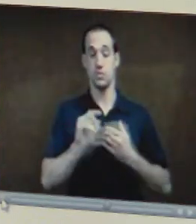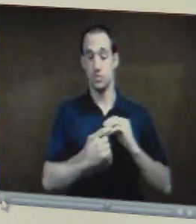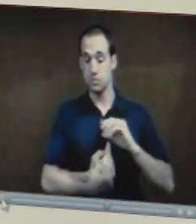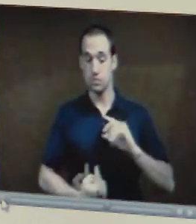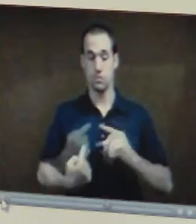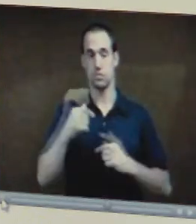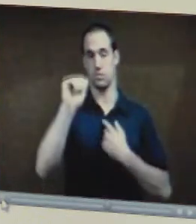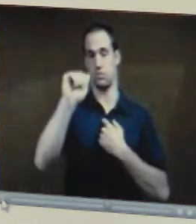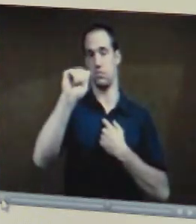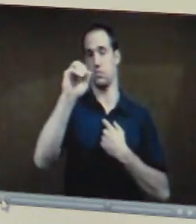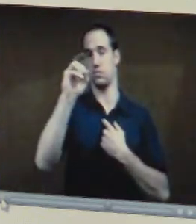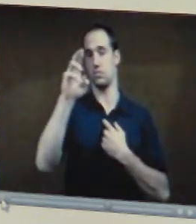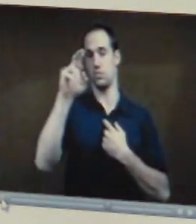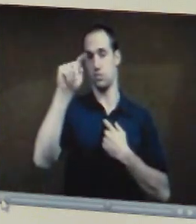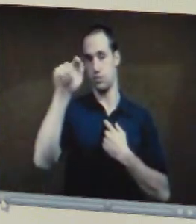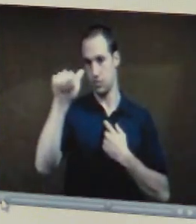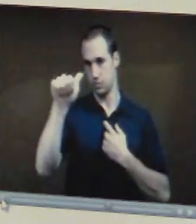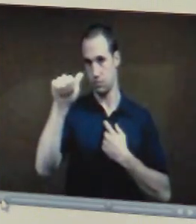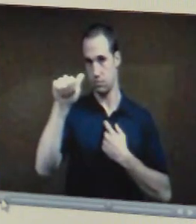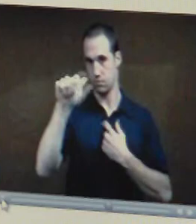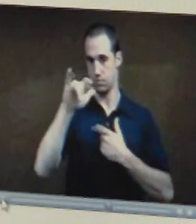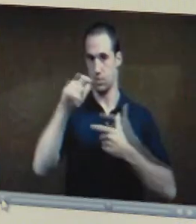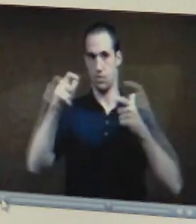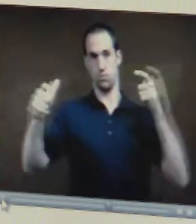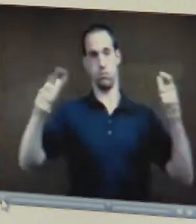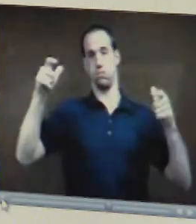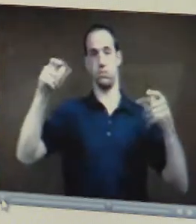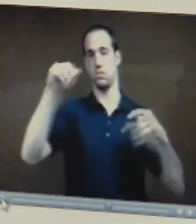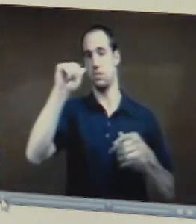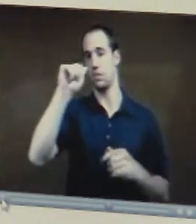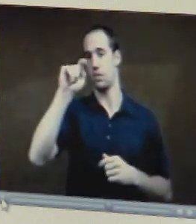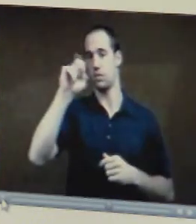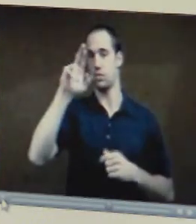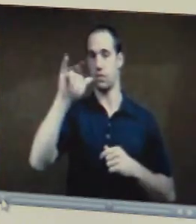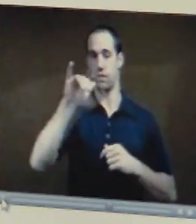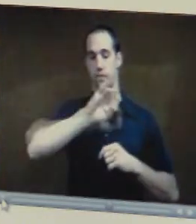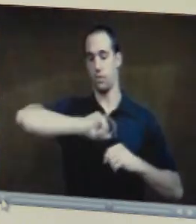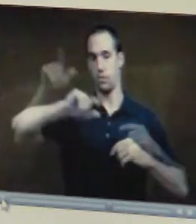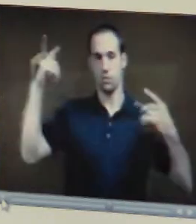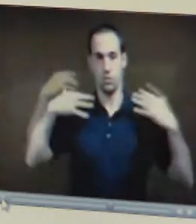It pumps all the blood down to the toes, up to the brain.